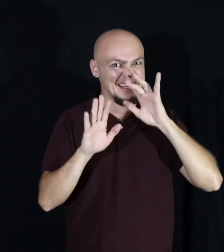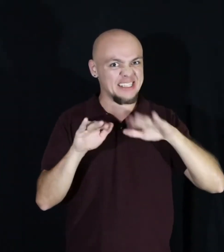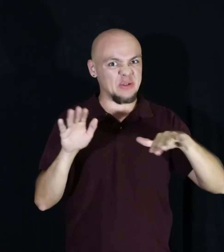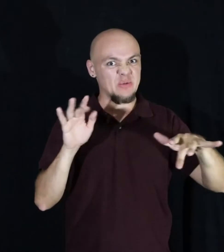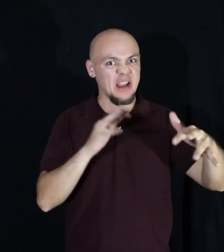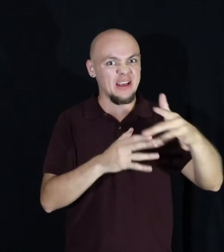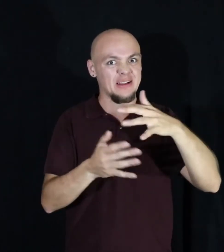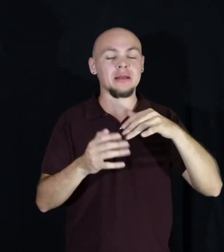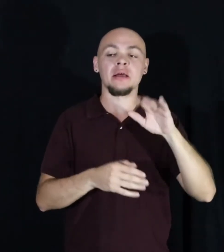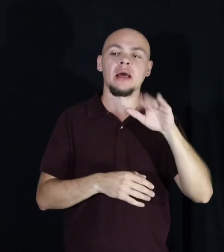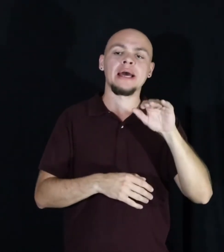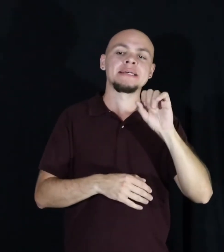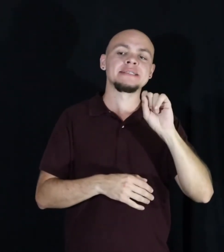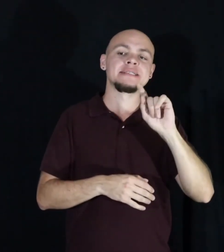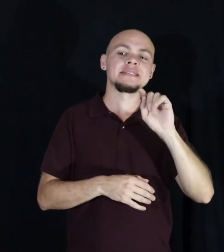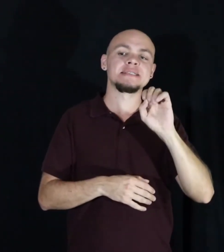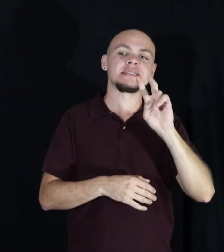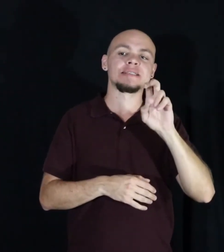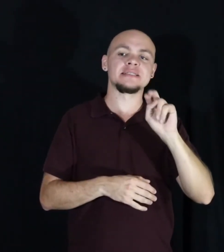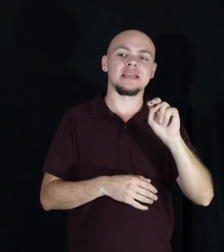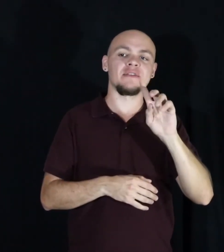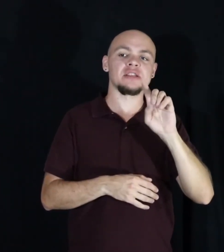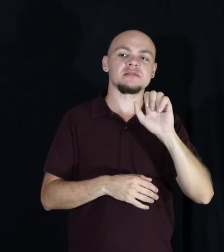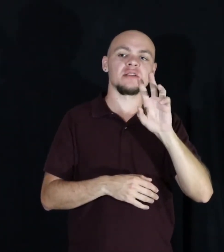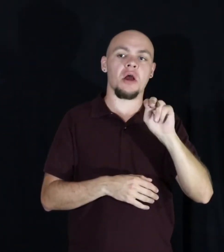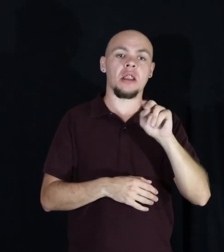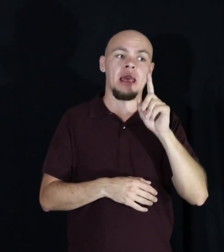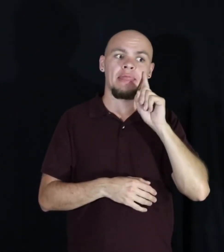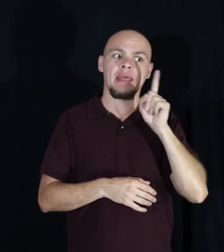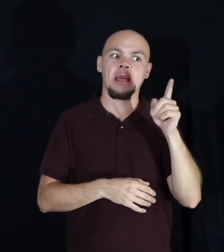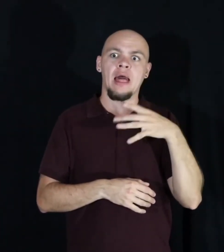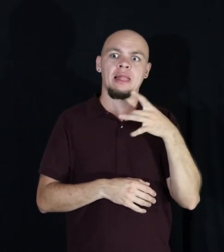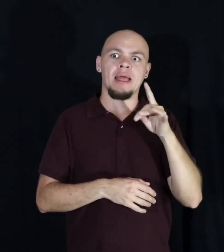Steve and Dawn, "I think I like Lisa. Do you think she might like me back?"